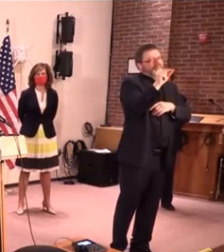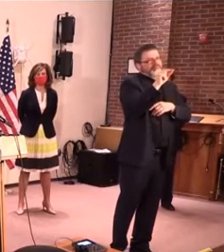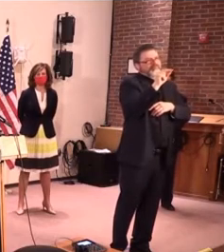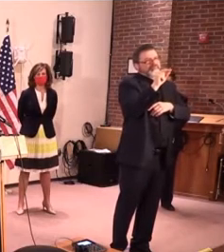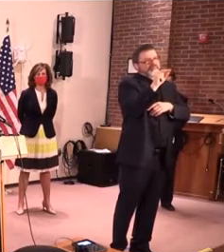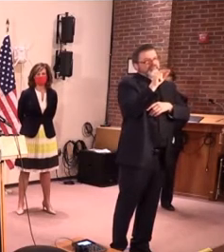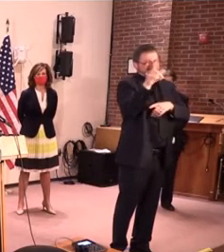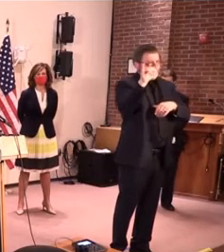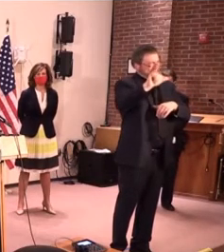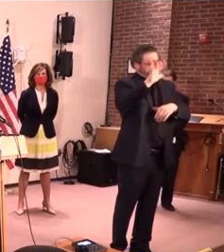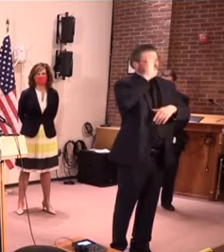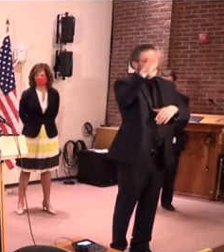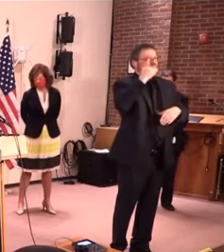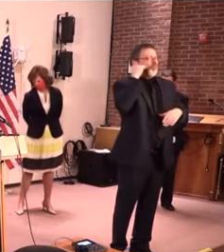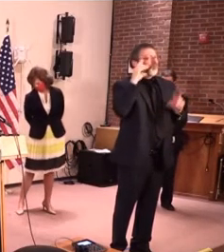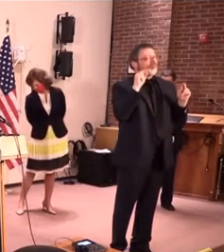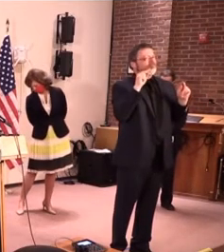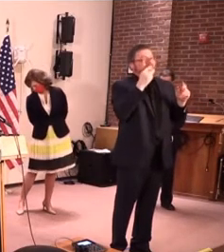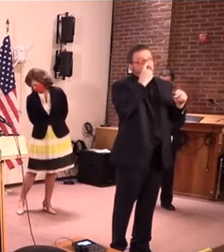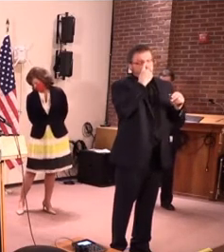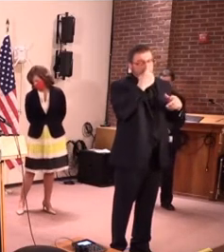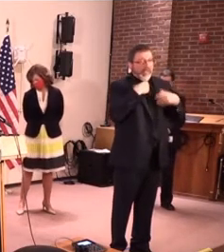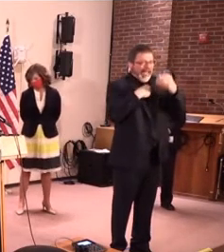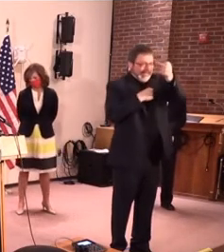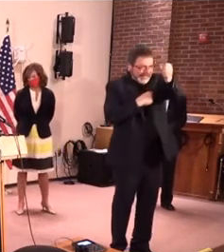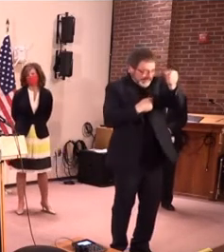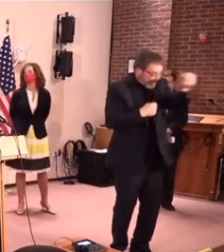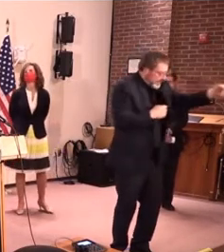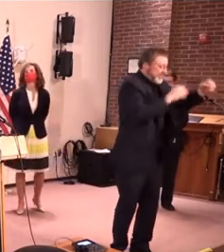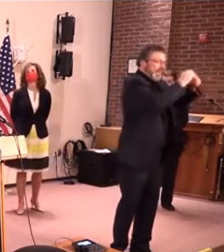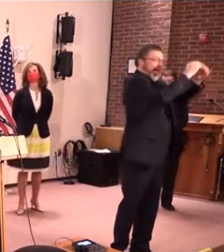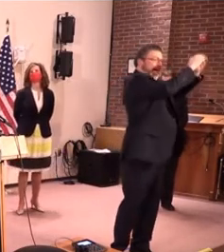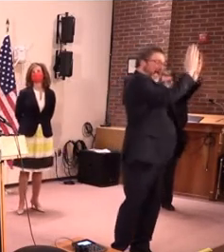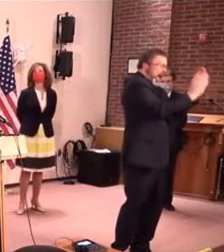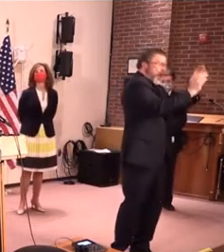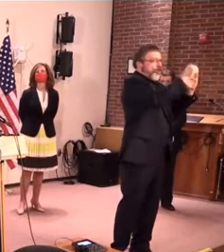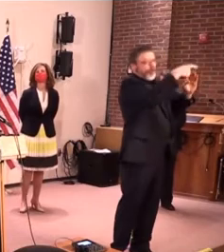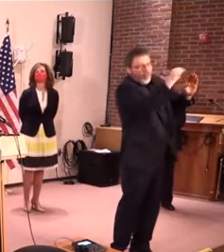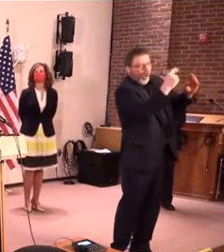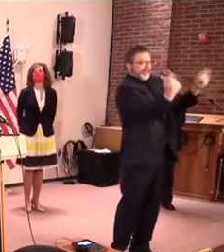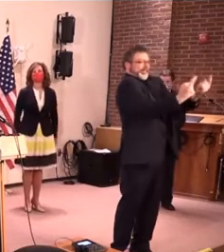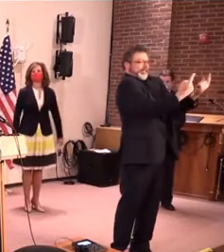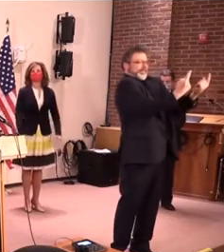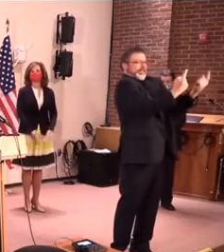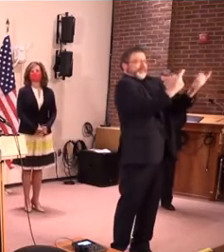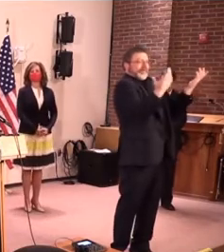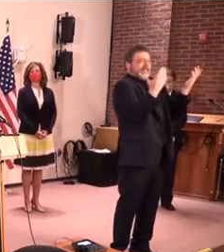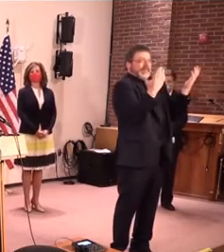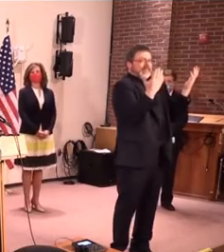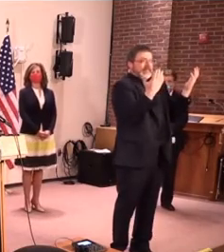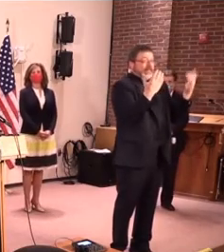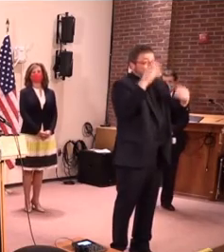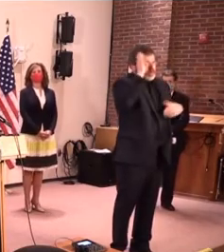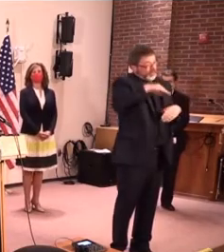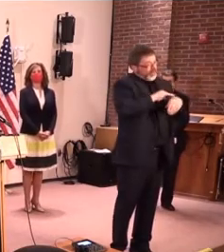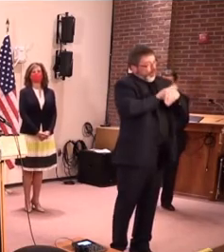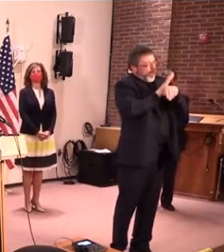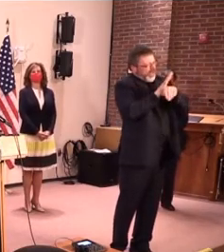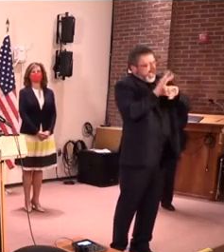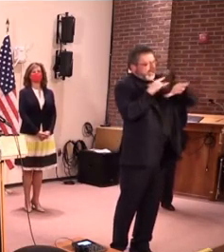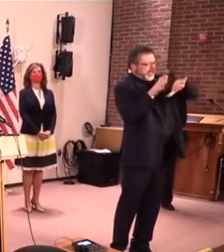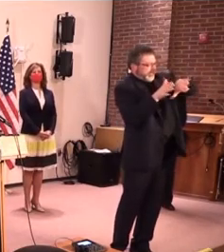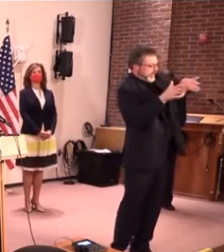pandemic, the motel-hotel voucher system is not a solution to a